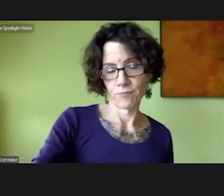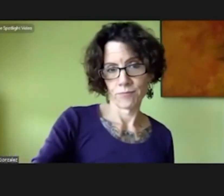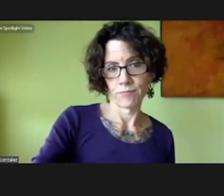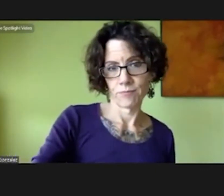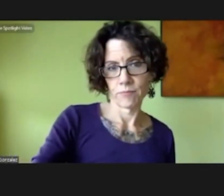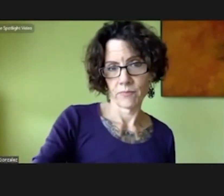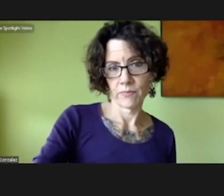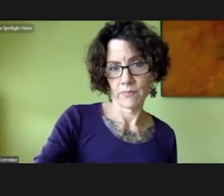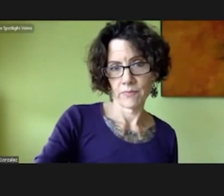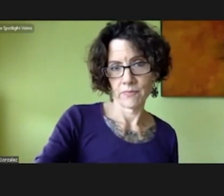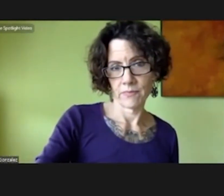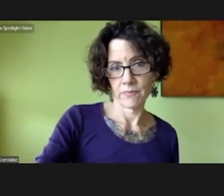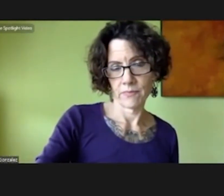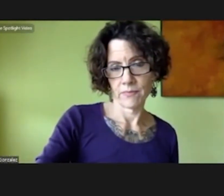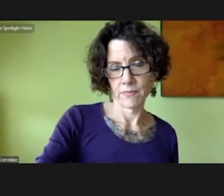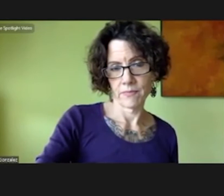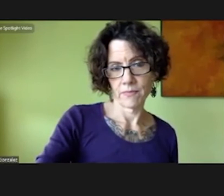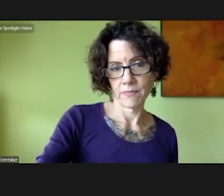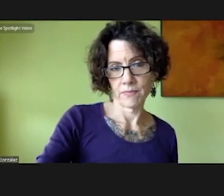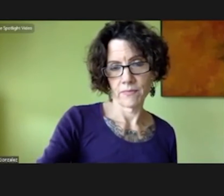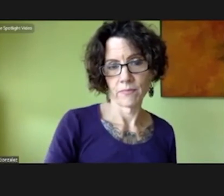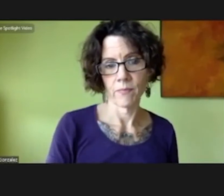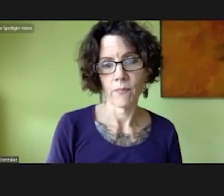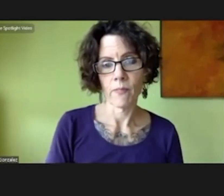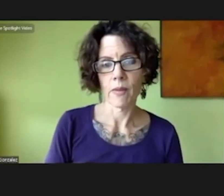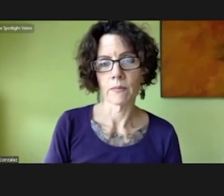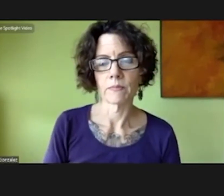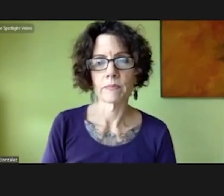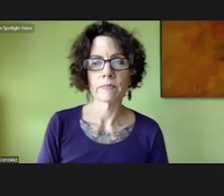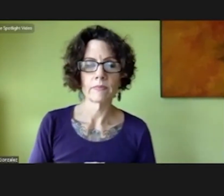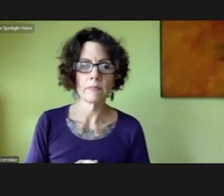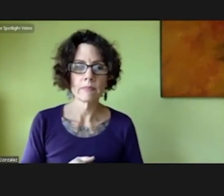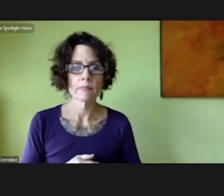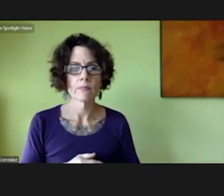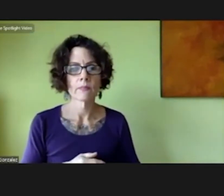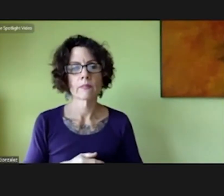for protection under the trust rules.